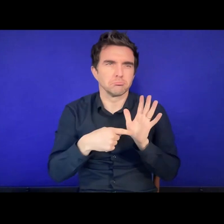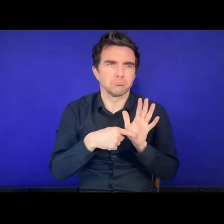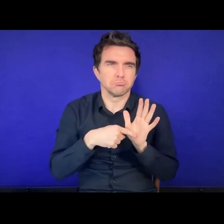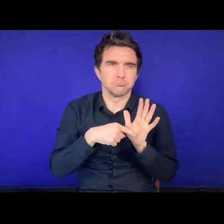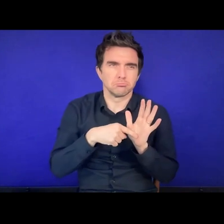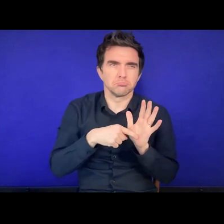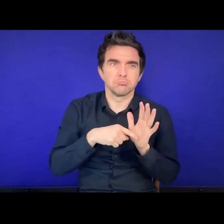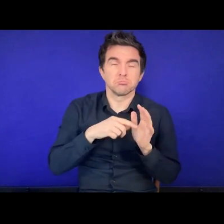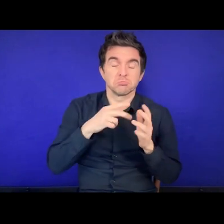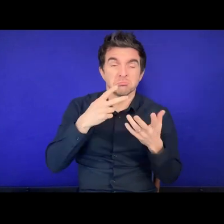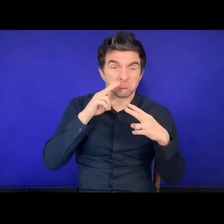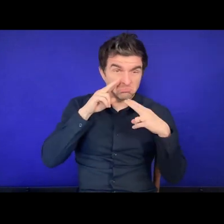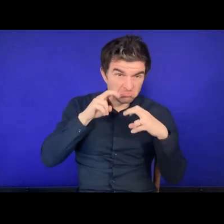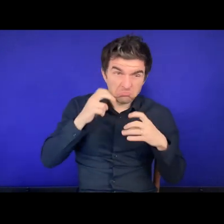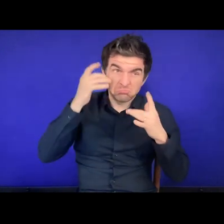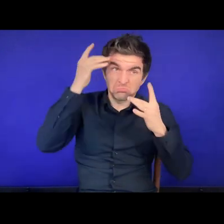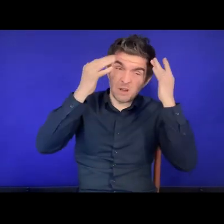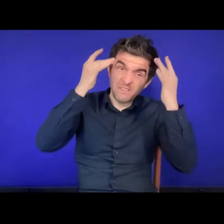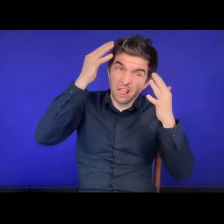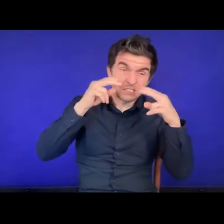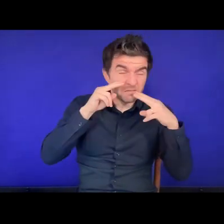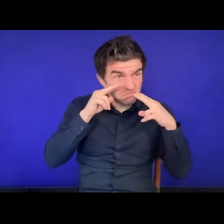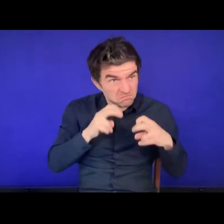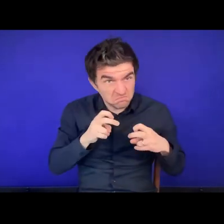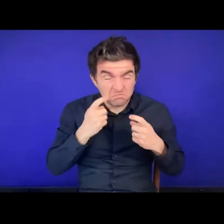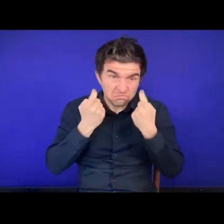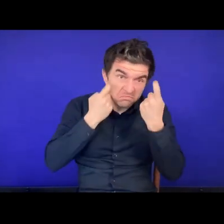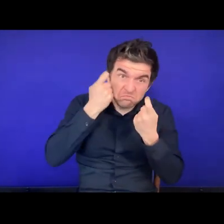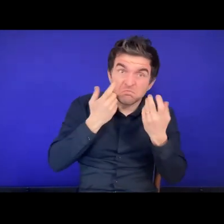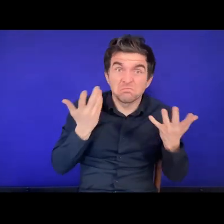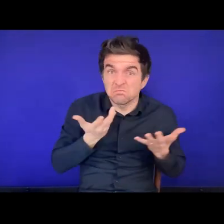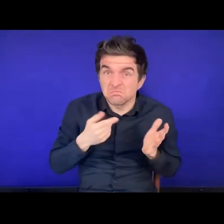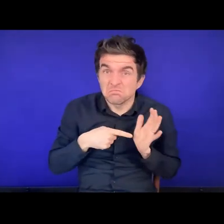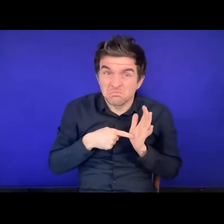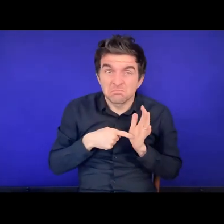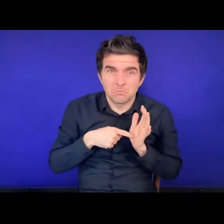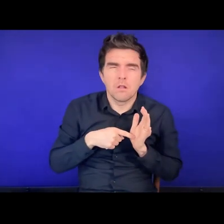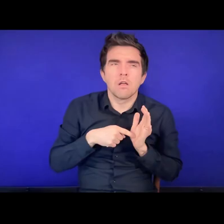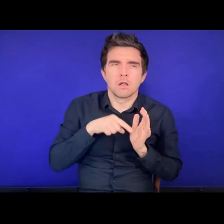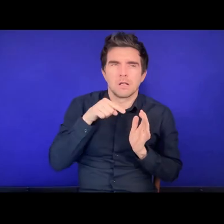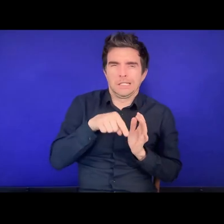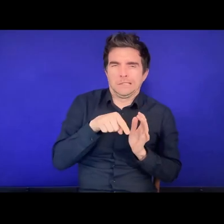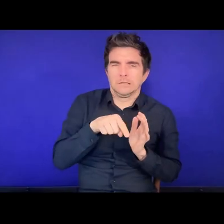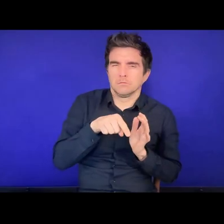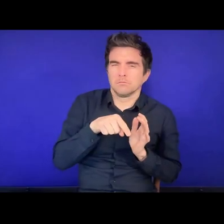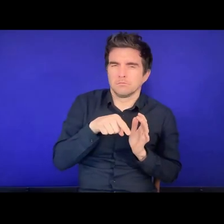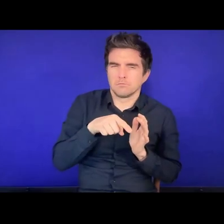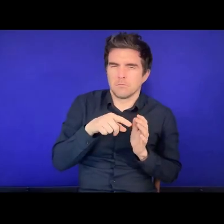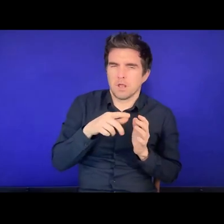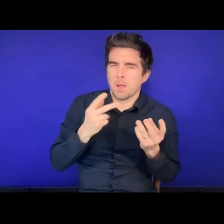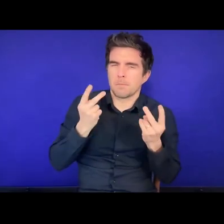to have those that you're collecting data from to lead the process.